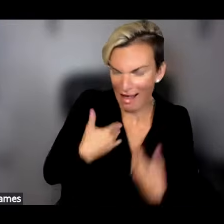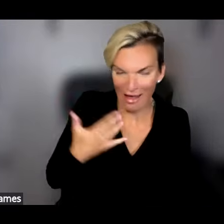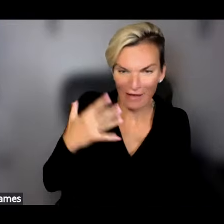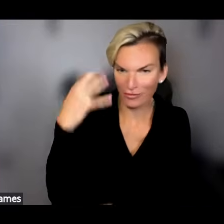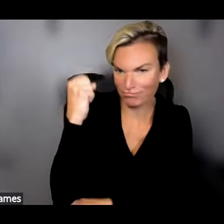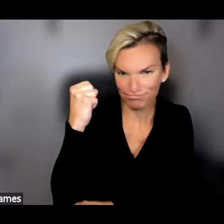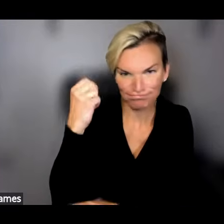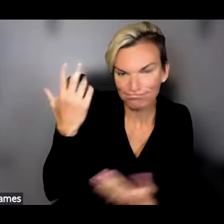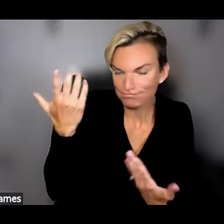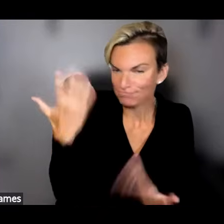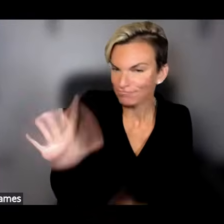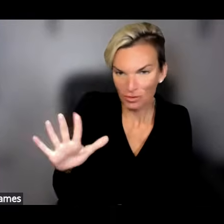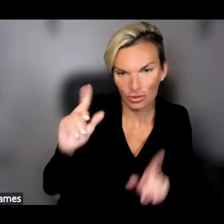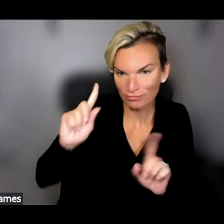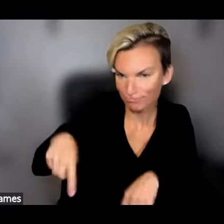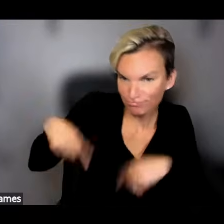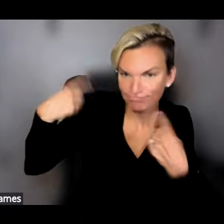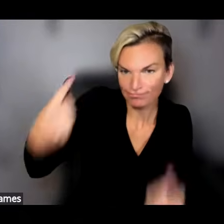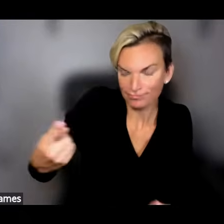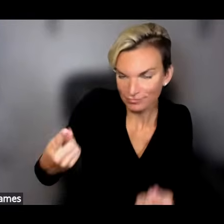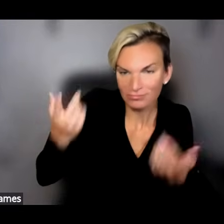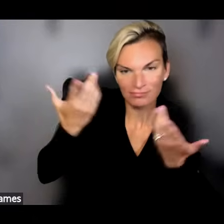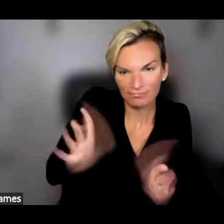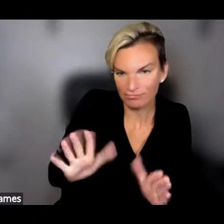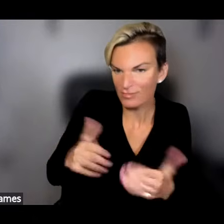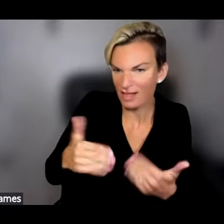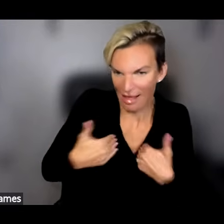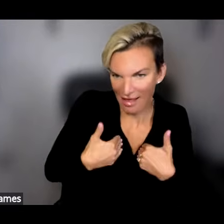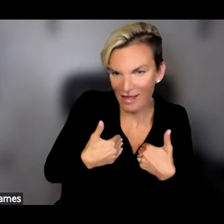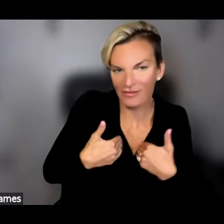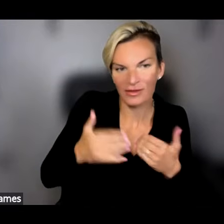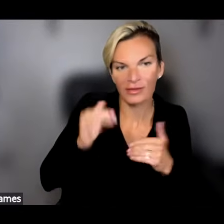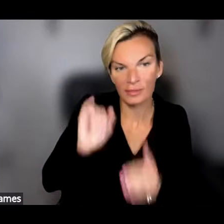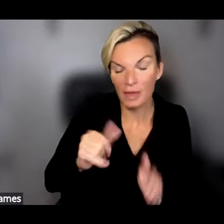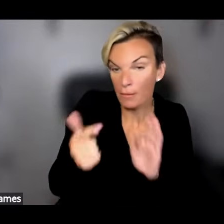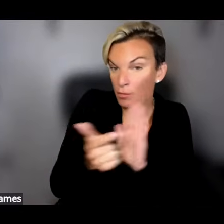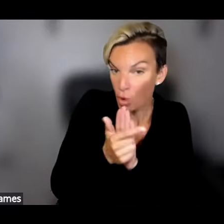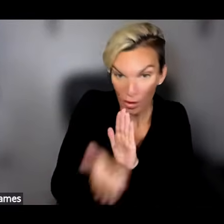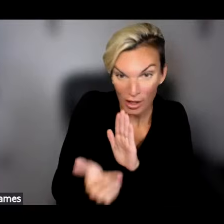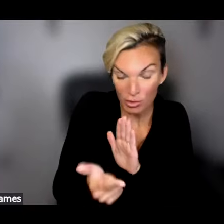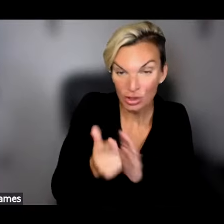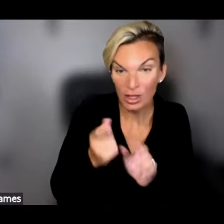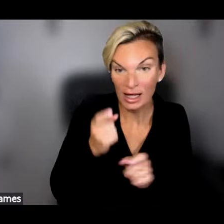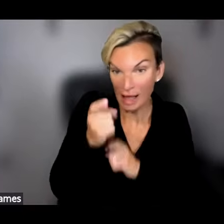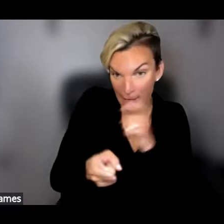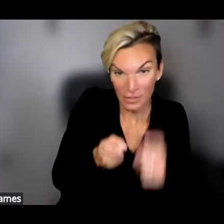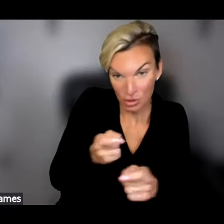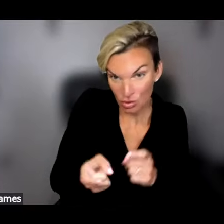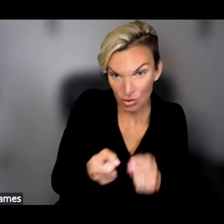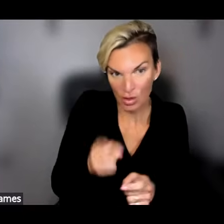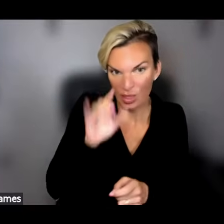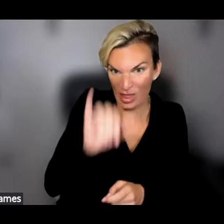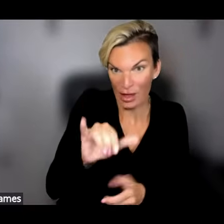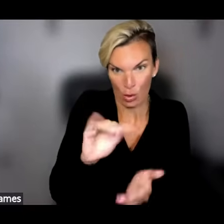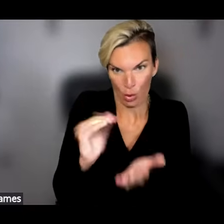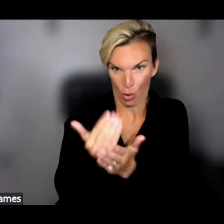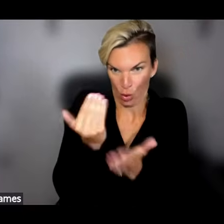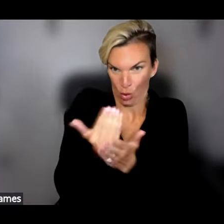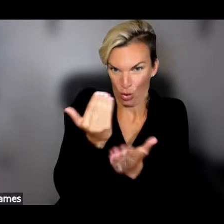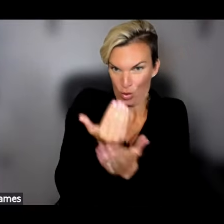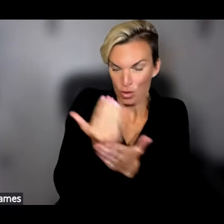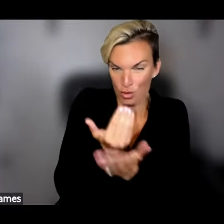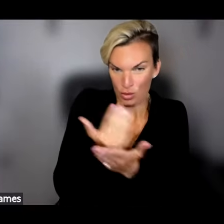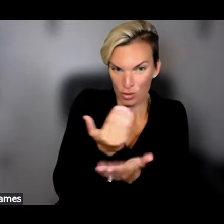applying things that are already, the prohibition on contribution is new for those entities.